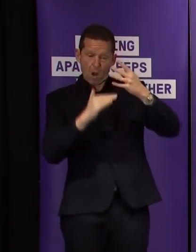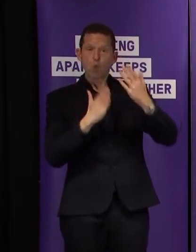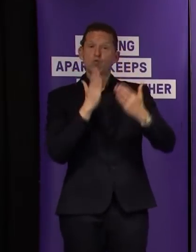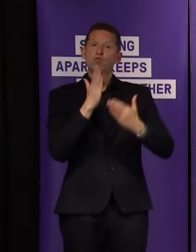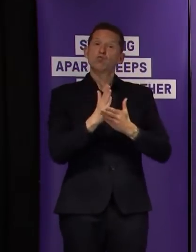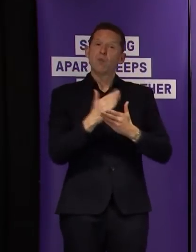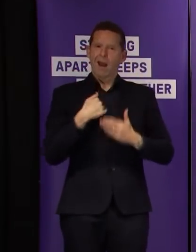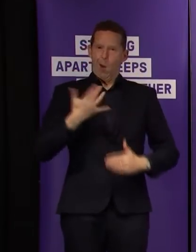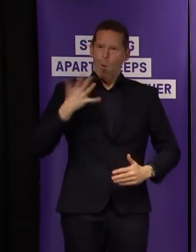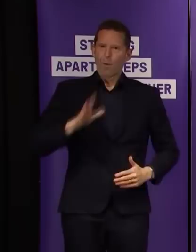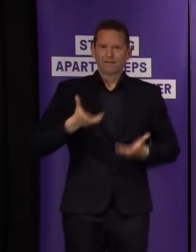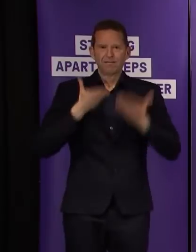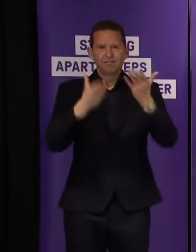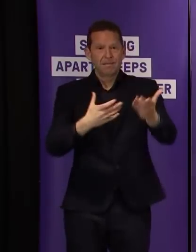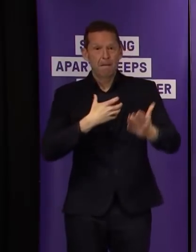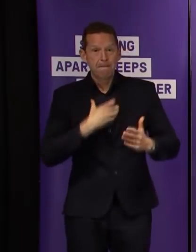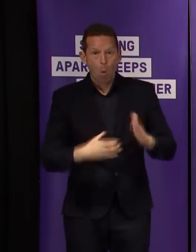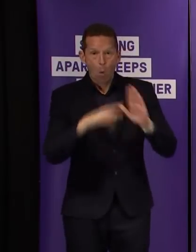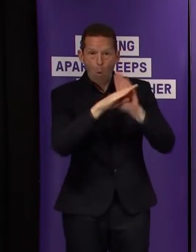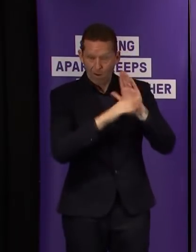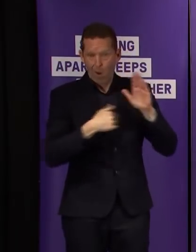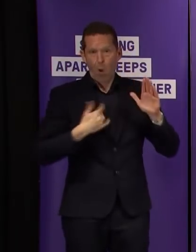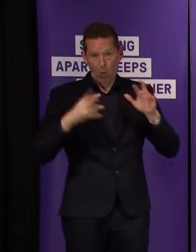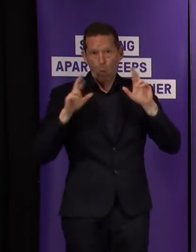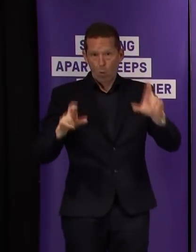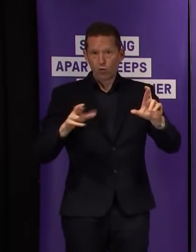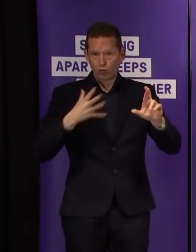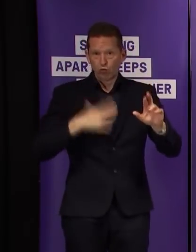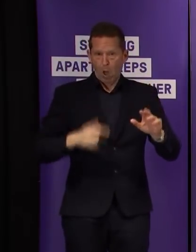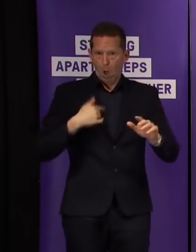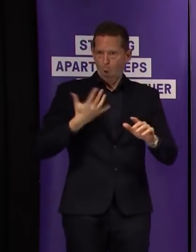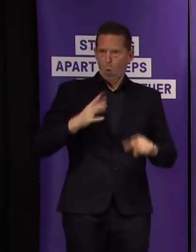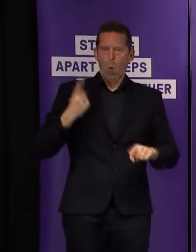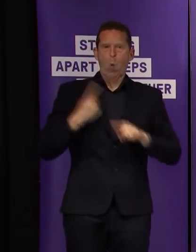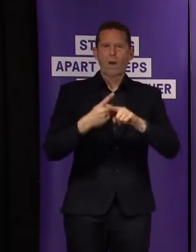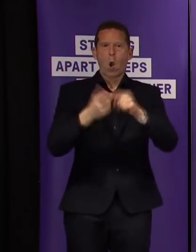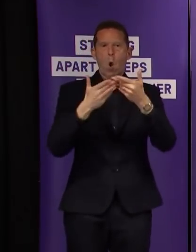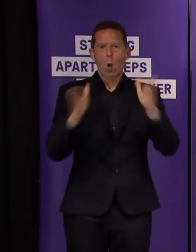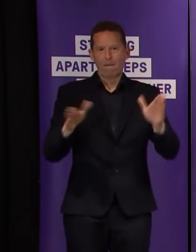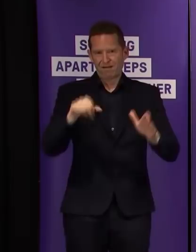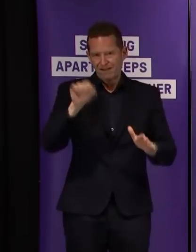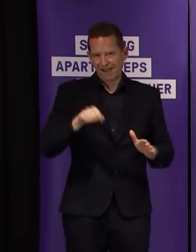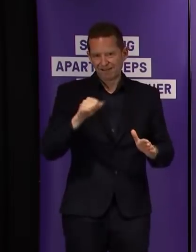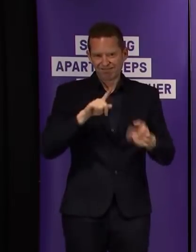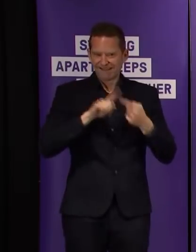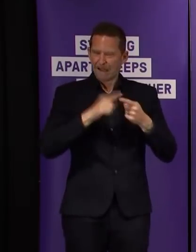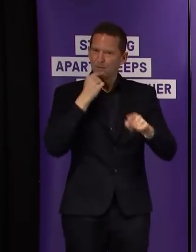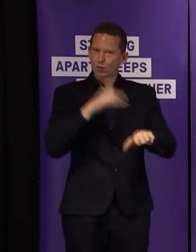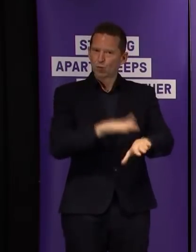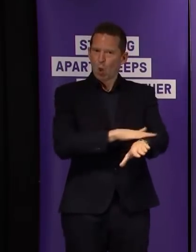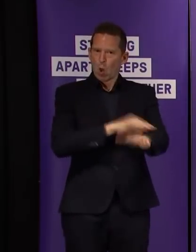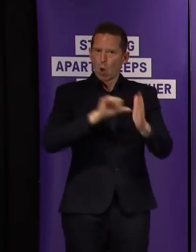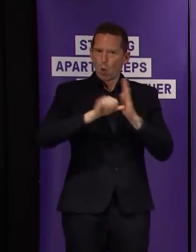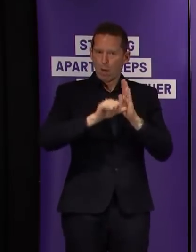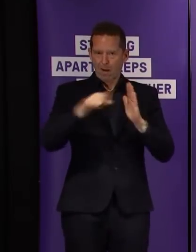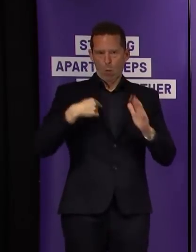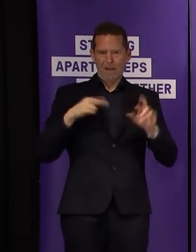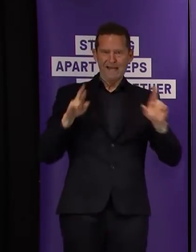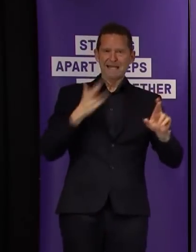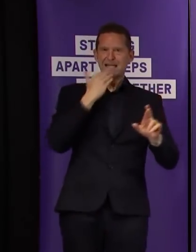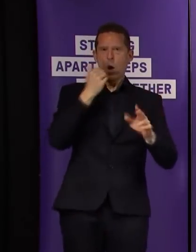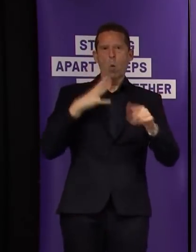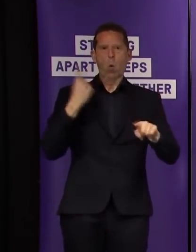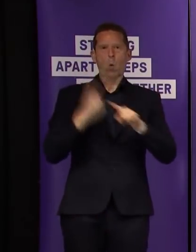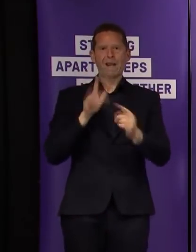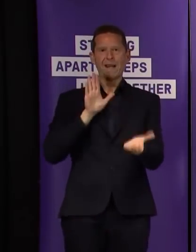to do. We would all like to open up as quickly as possible. We would all like to find that COVID normal or indeed go